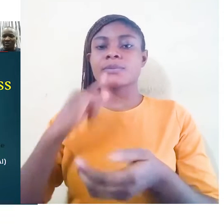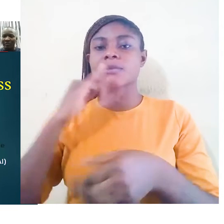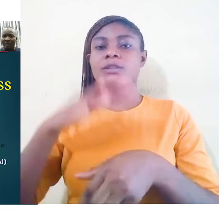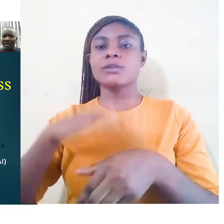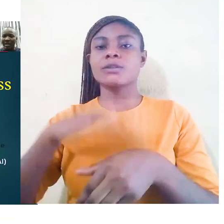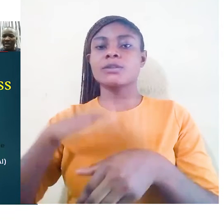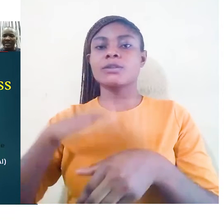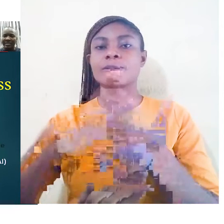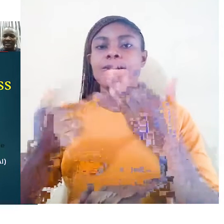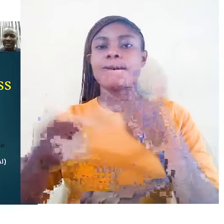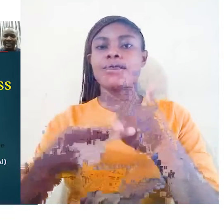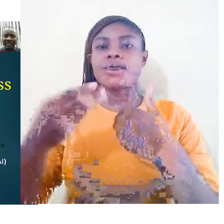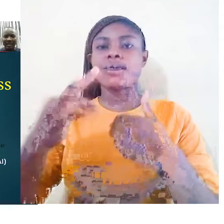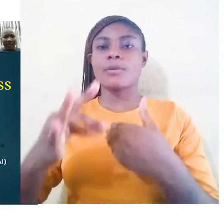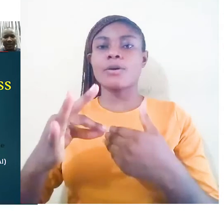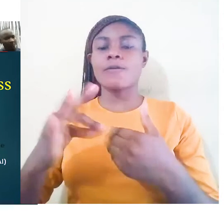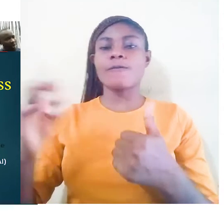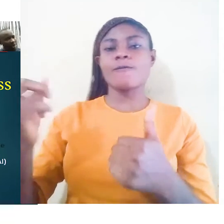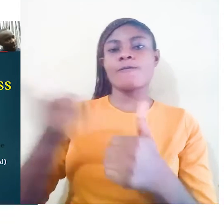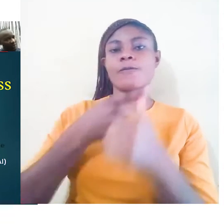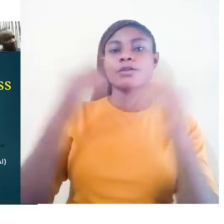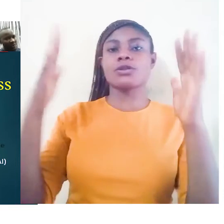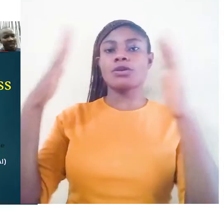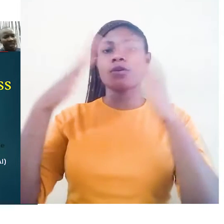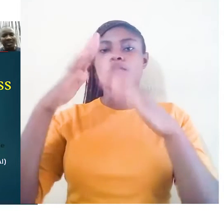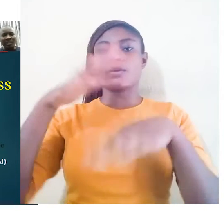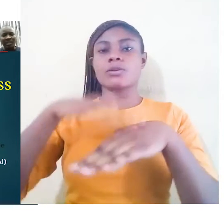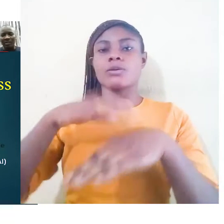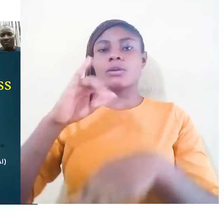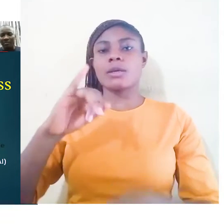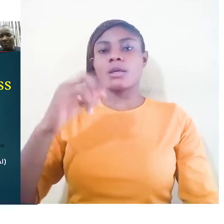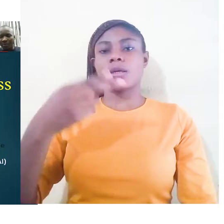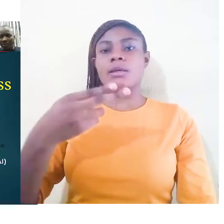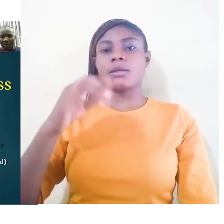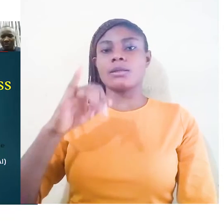Voices of African Identity. Okay, so in this